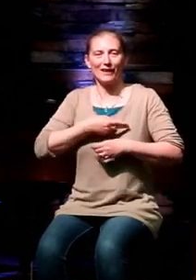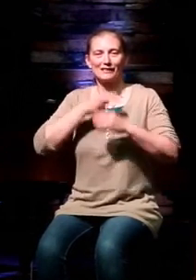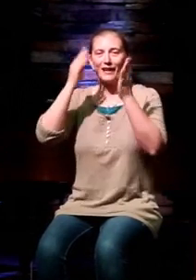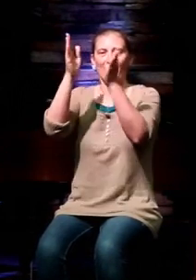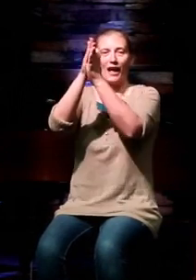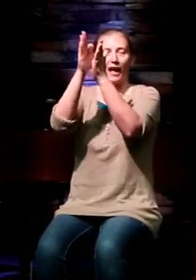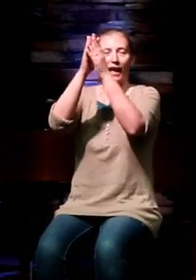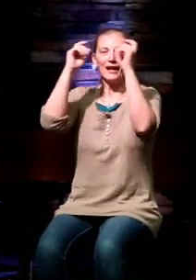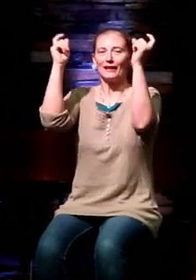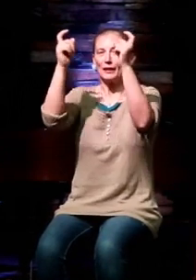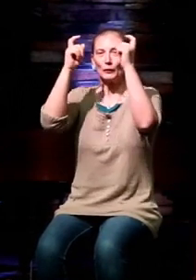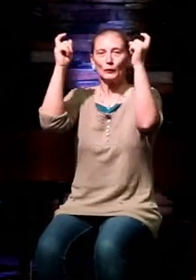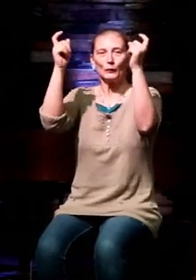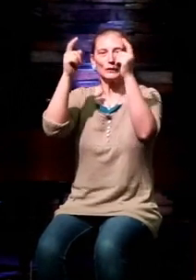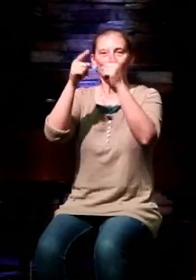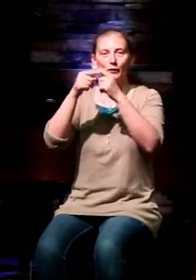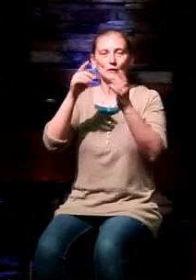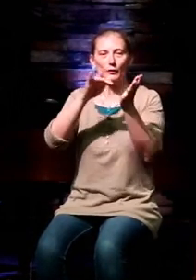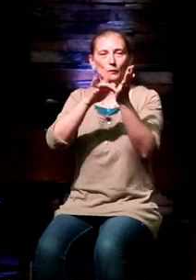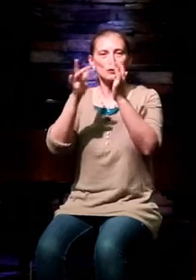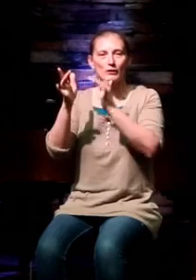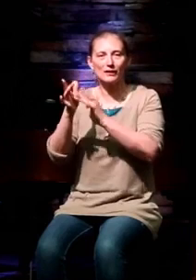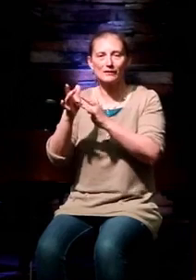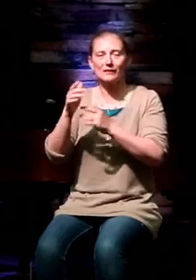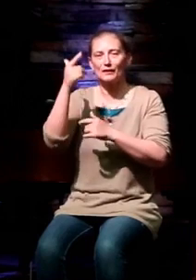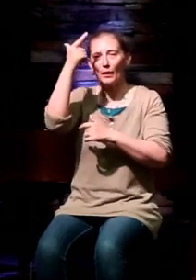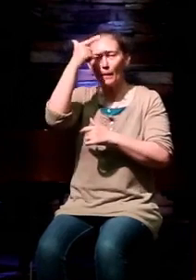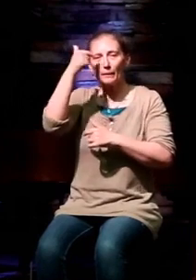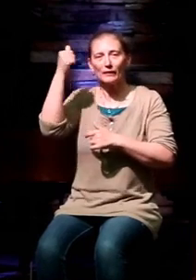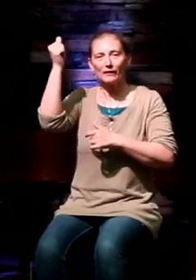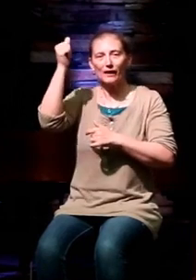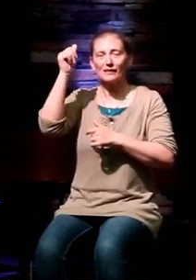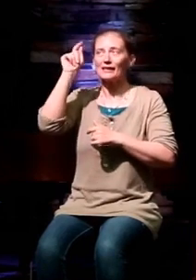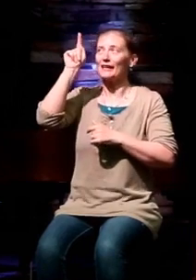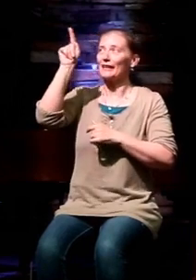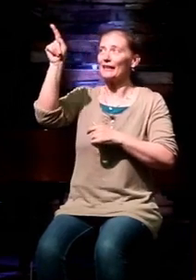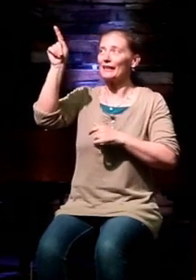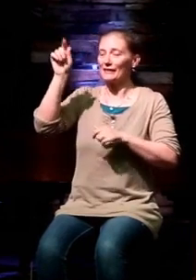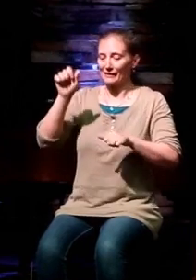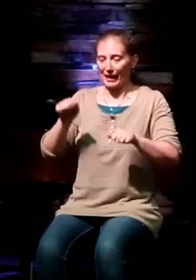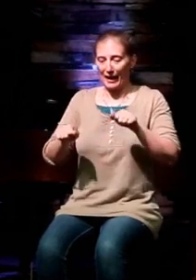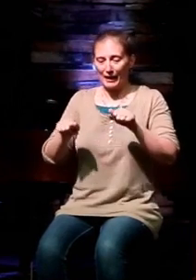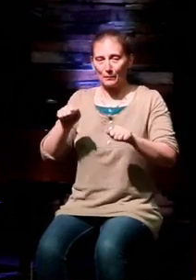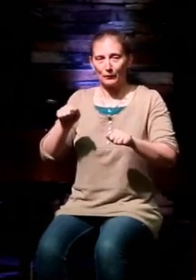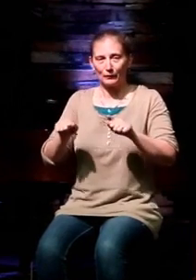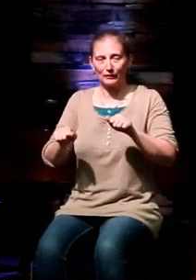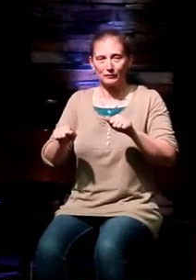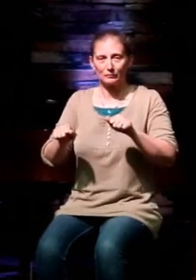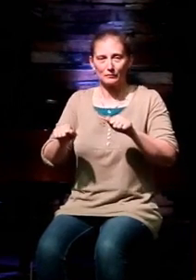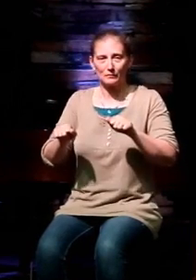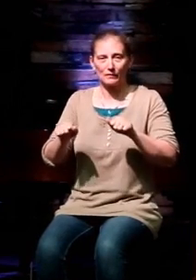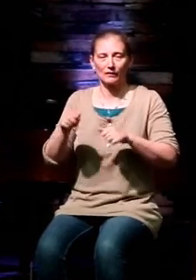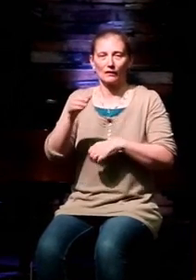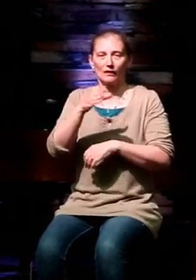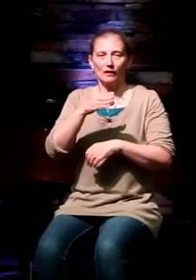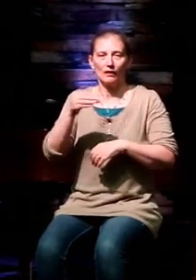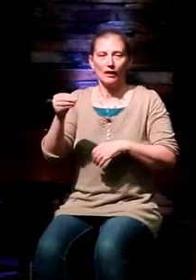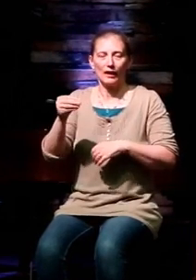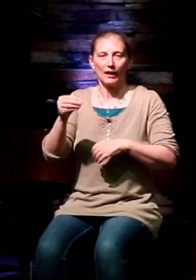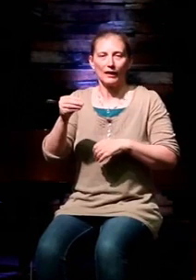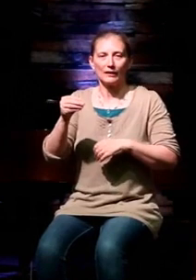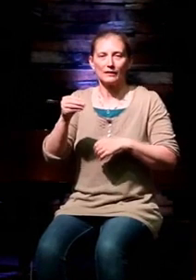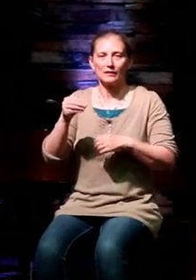hallelujah to Jesus, because He is able, because of that Holy Spirit living on the inside of me. You know, the whole problem is